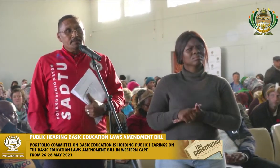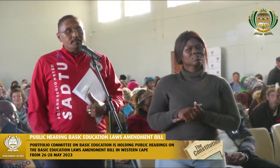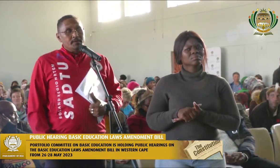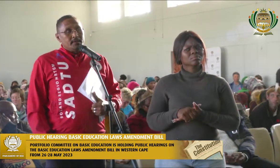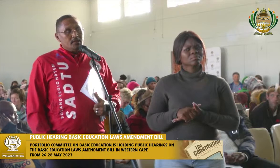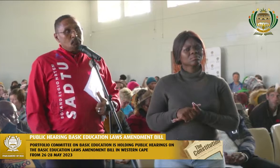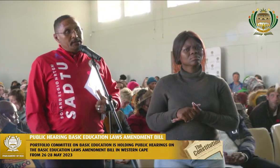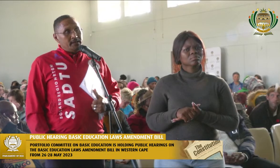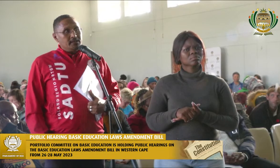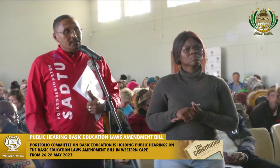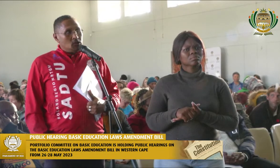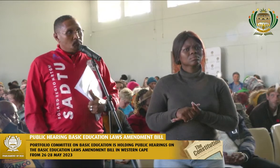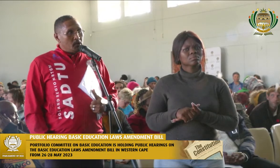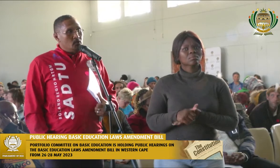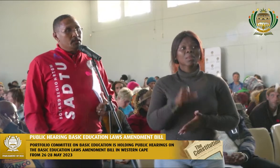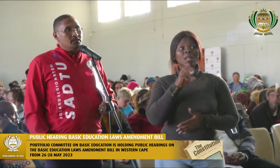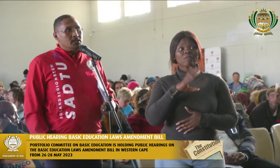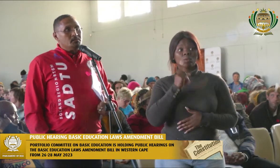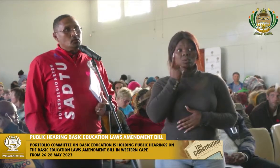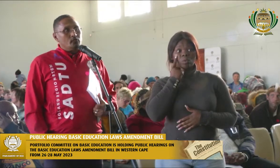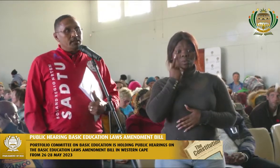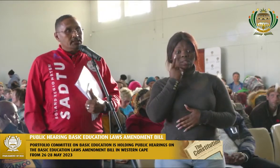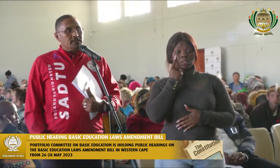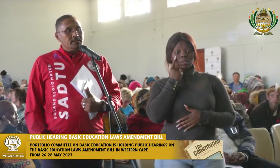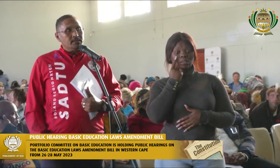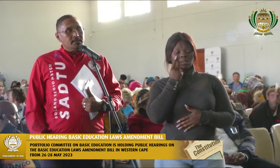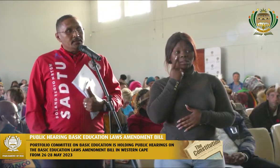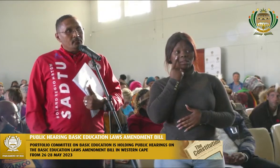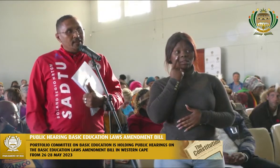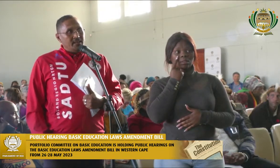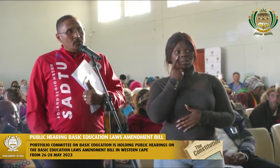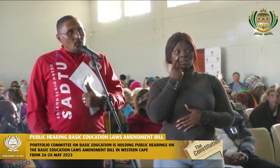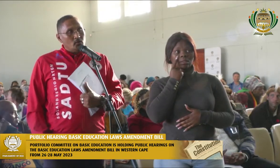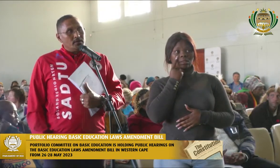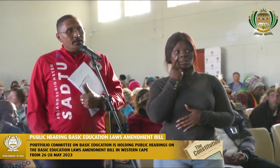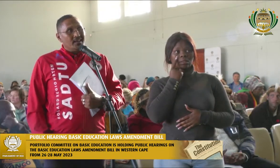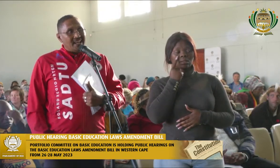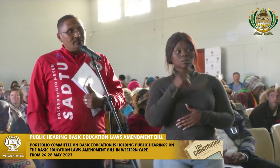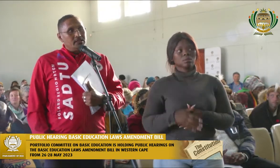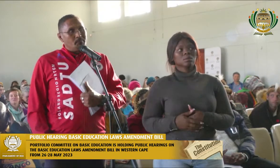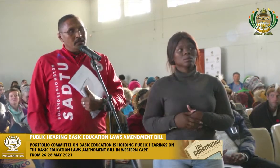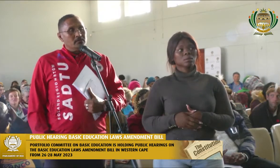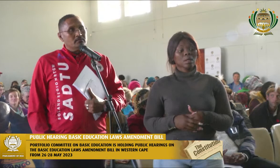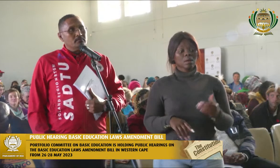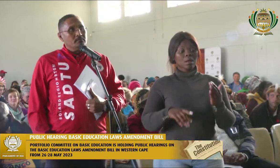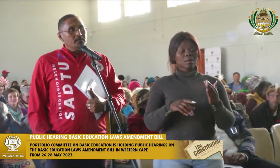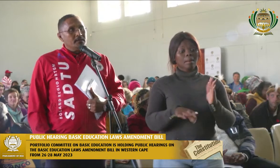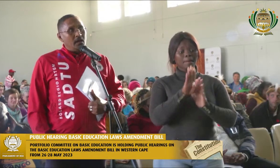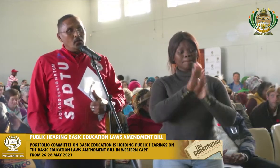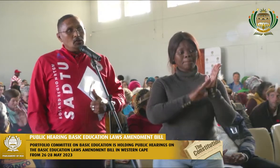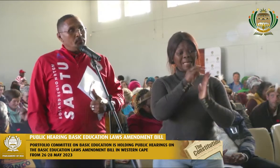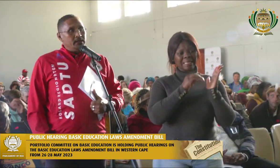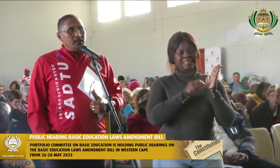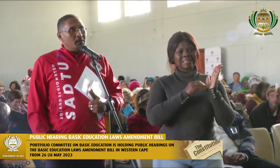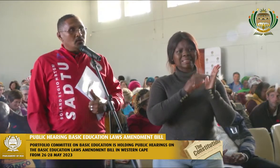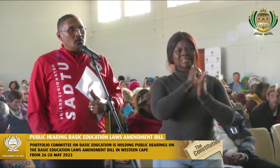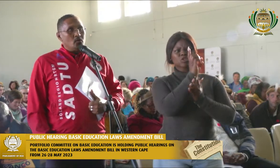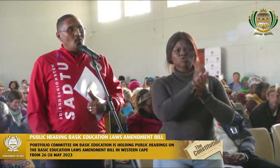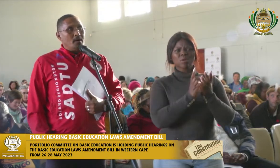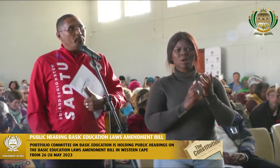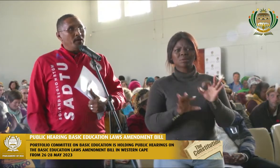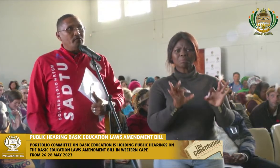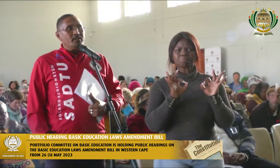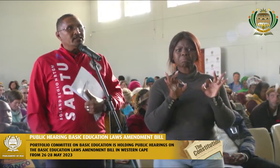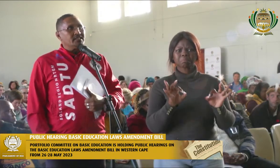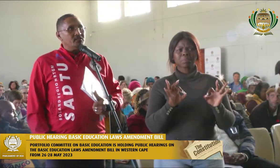see the speakers that spoke in terms of this very good grafted bill, they only speak about